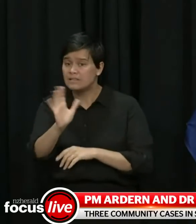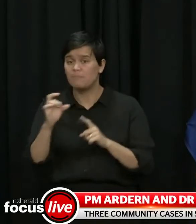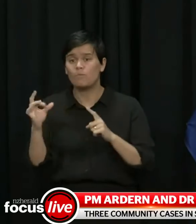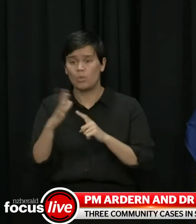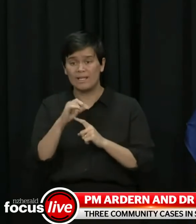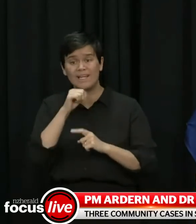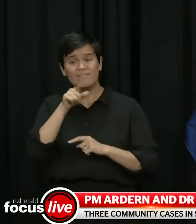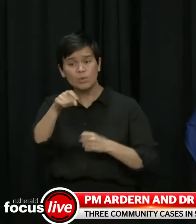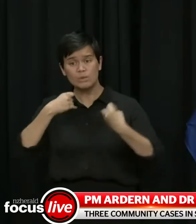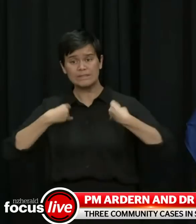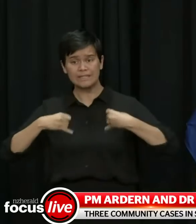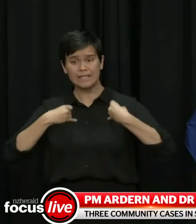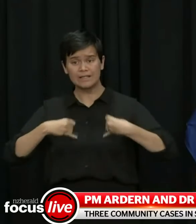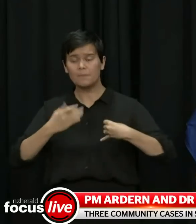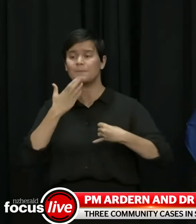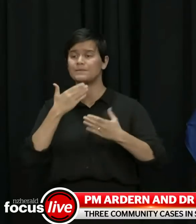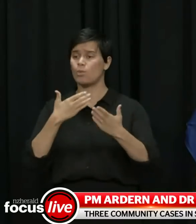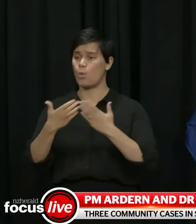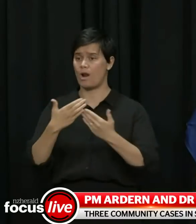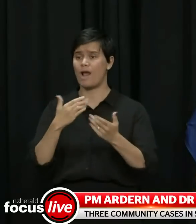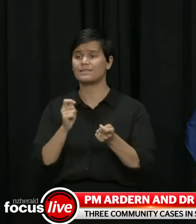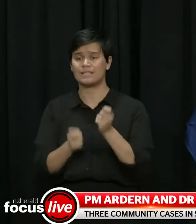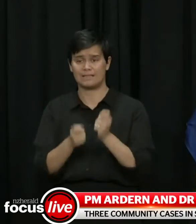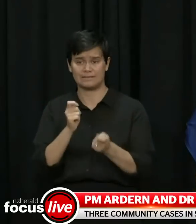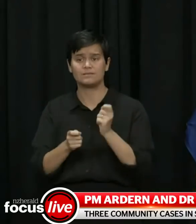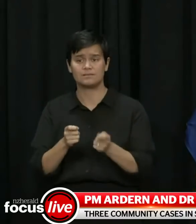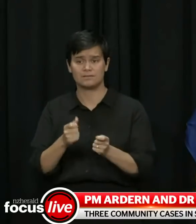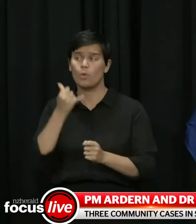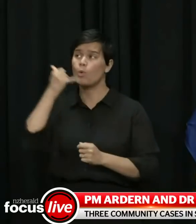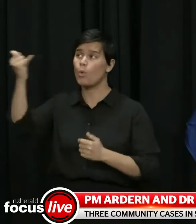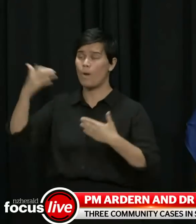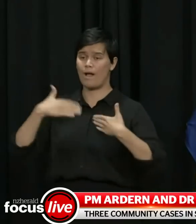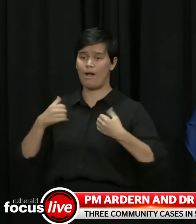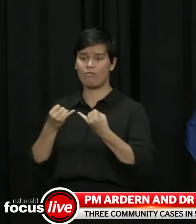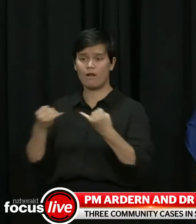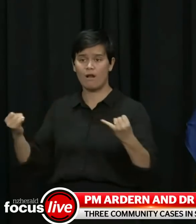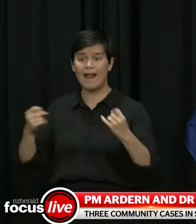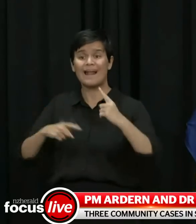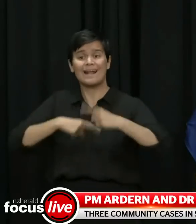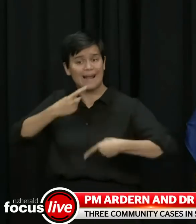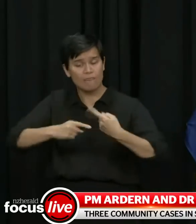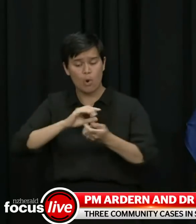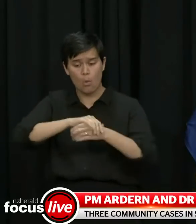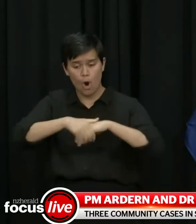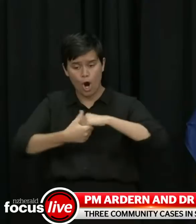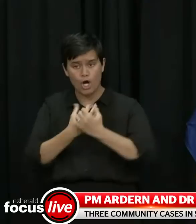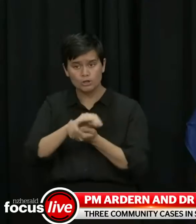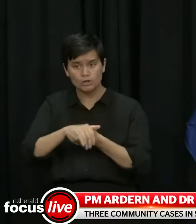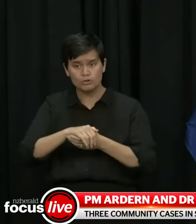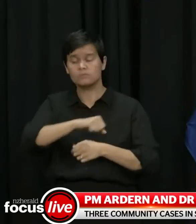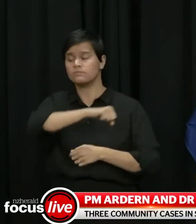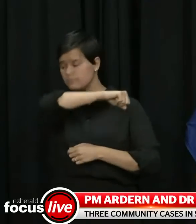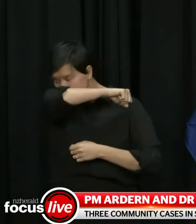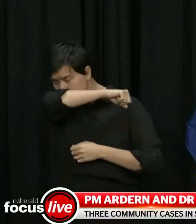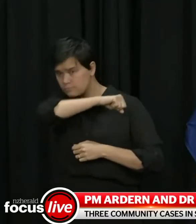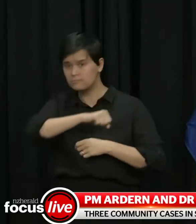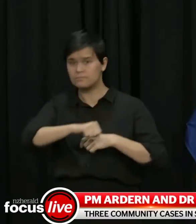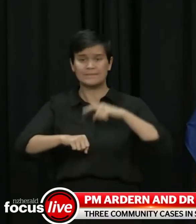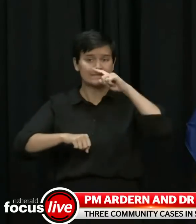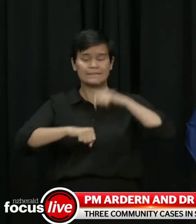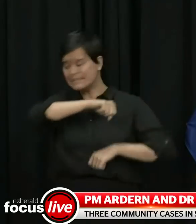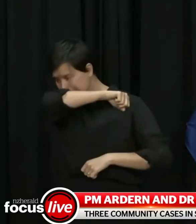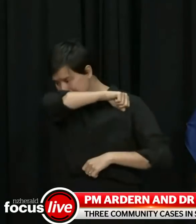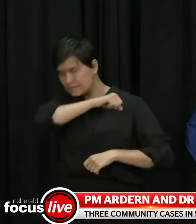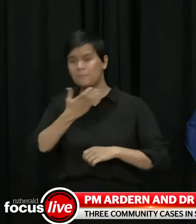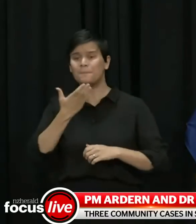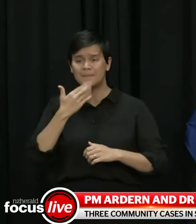call Healthline and arrange to get a test. Keep up the hard work with hand hygiene, cough and sneeze etiquette that we continue to